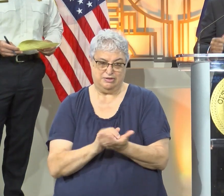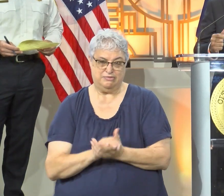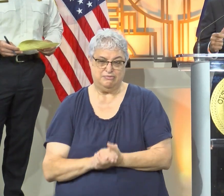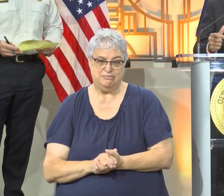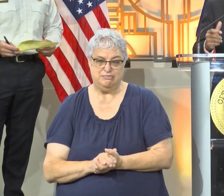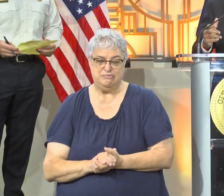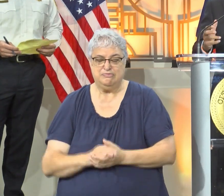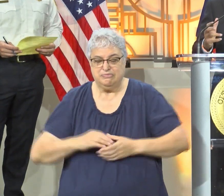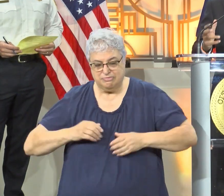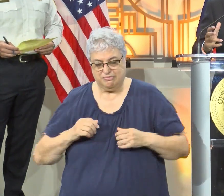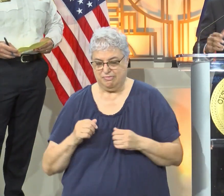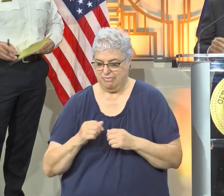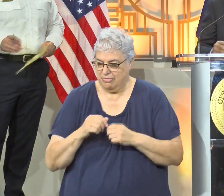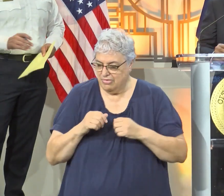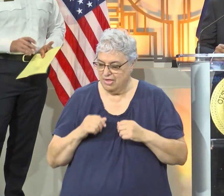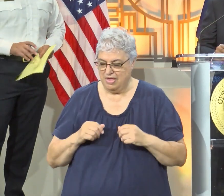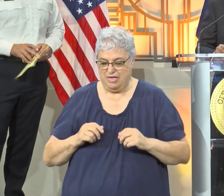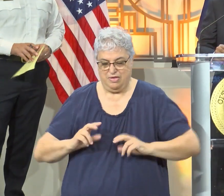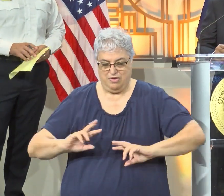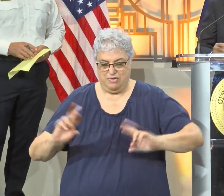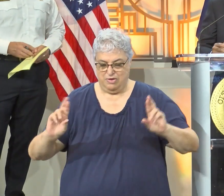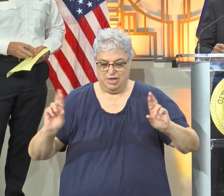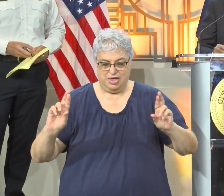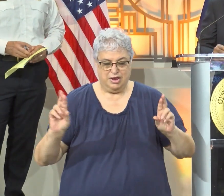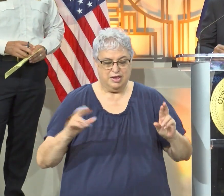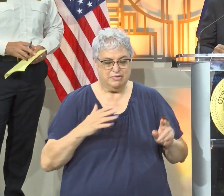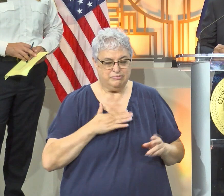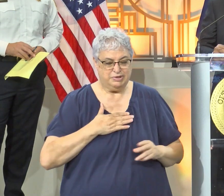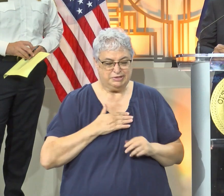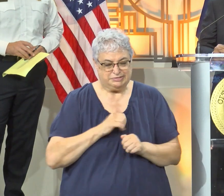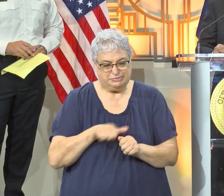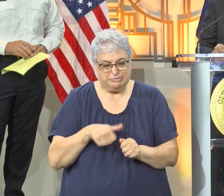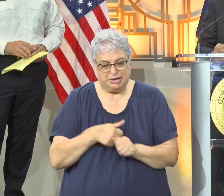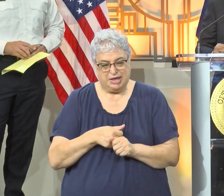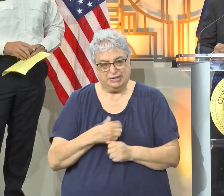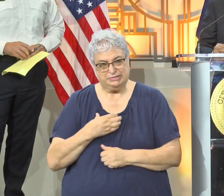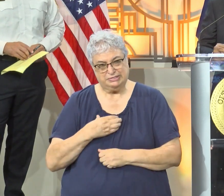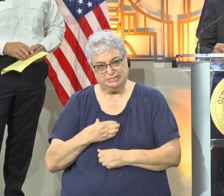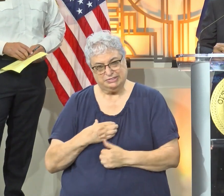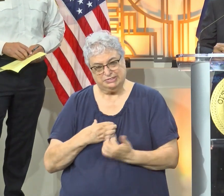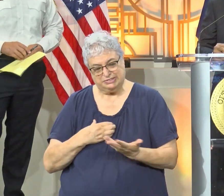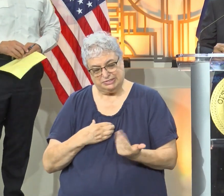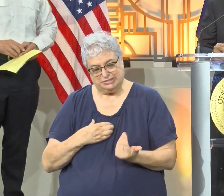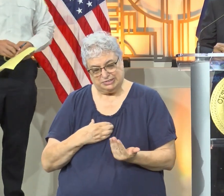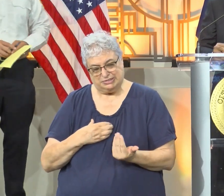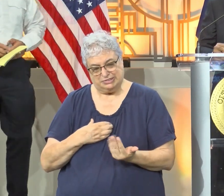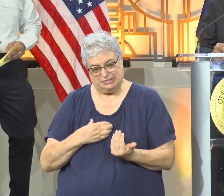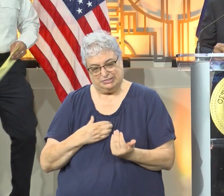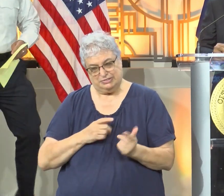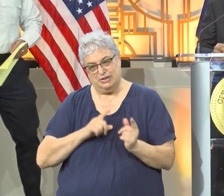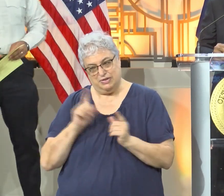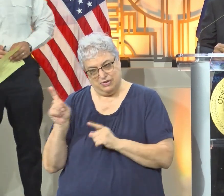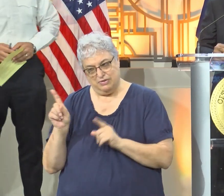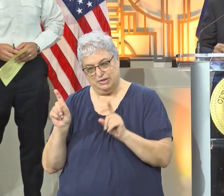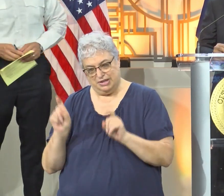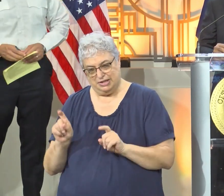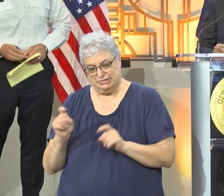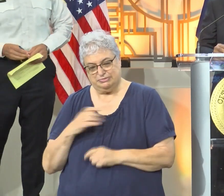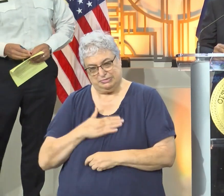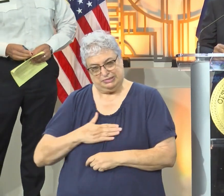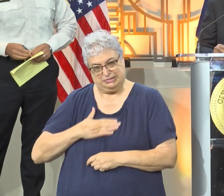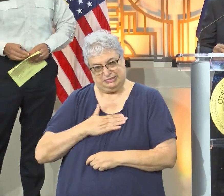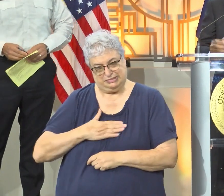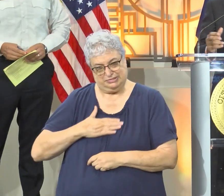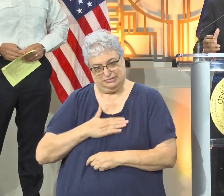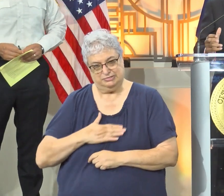to muster up the will, to find the desire to go and get tested. And this is